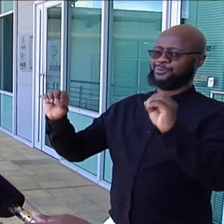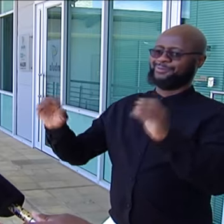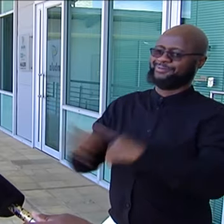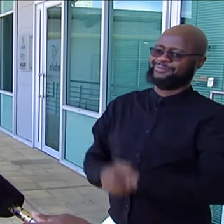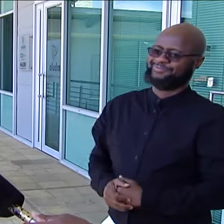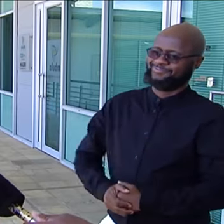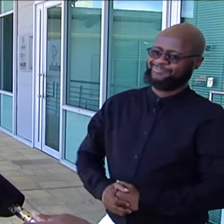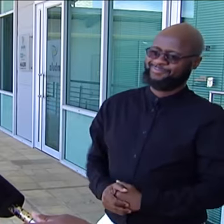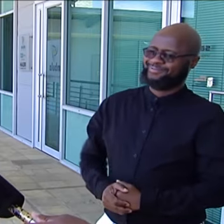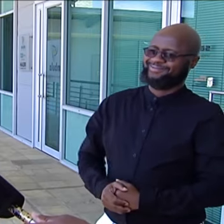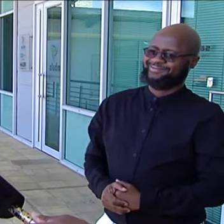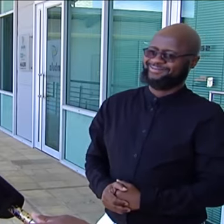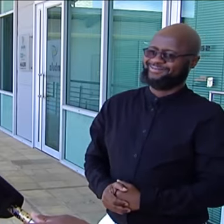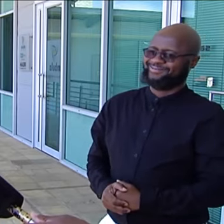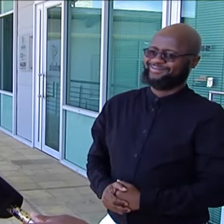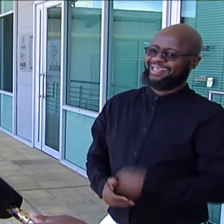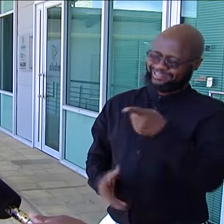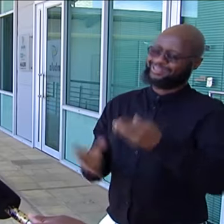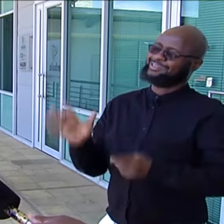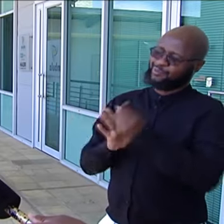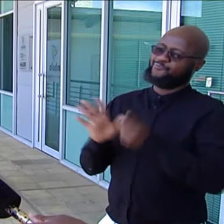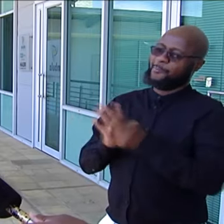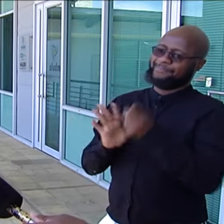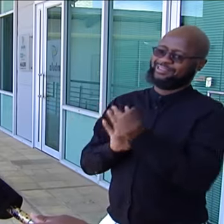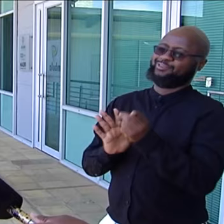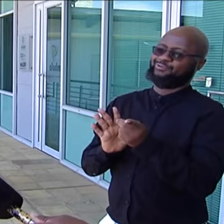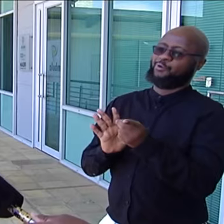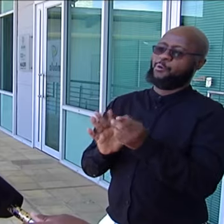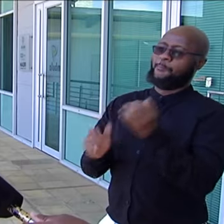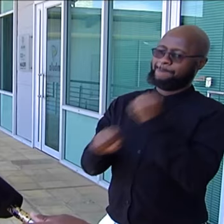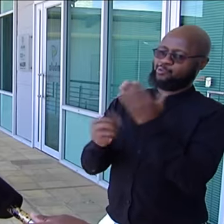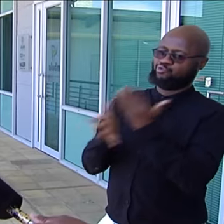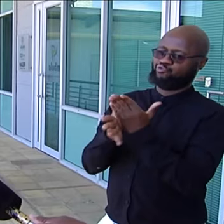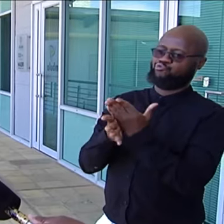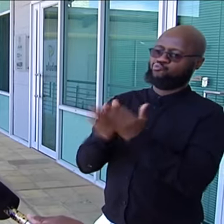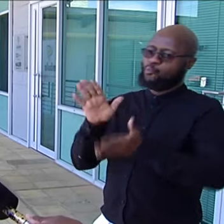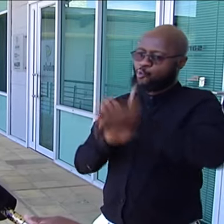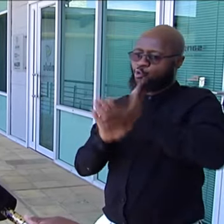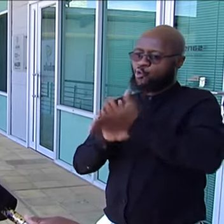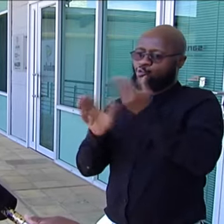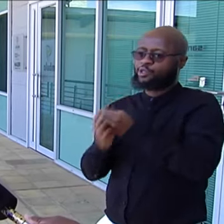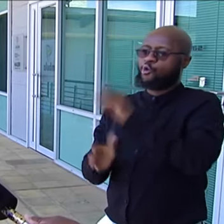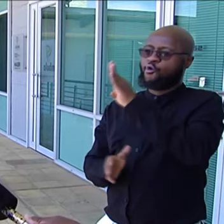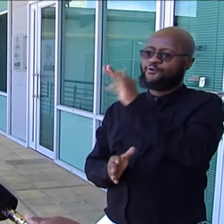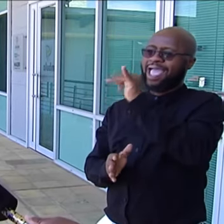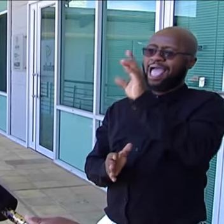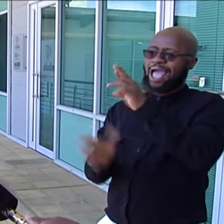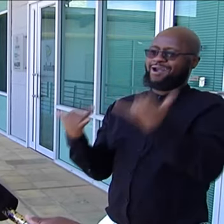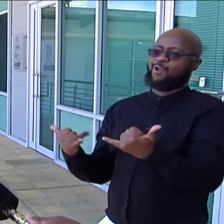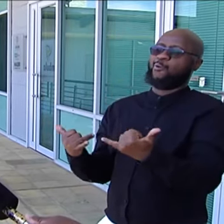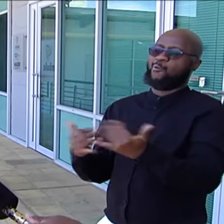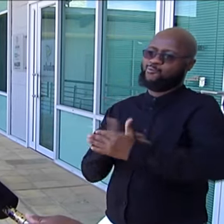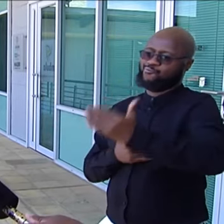I don't foresee any challenges with the system. And obviously there's always room for development as